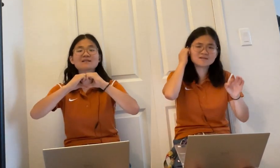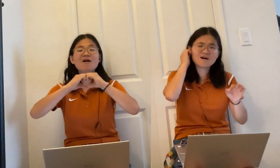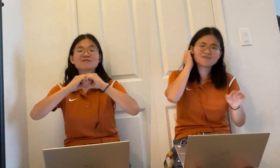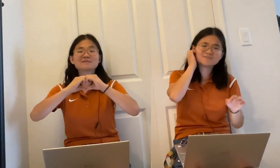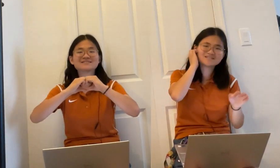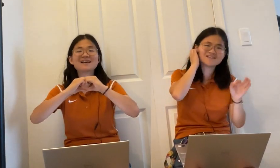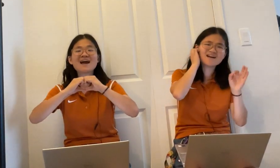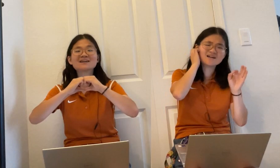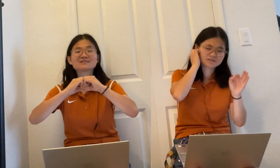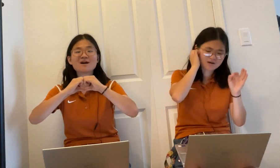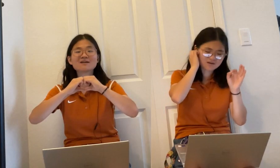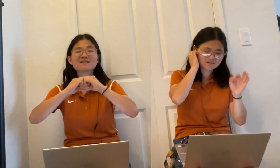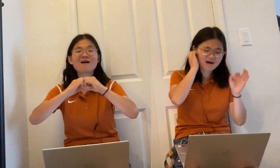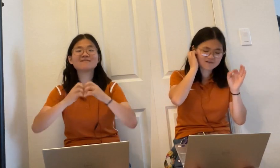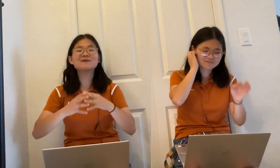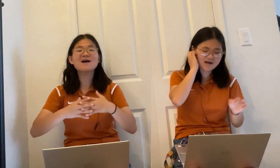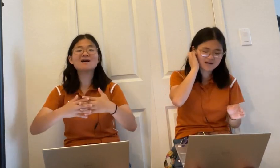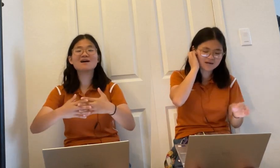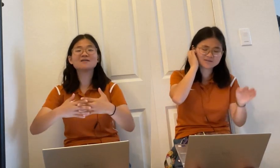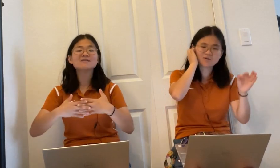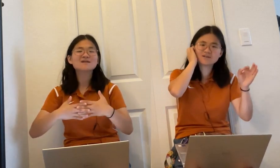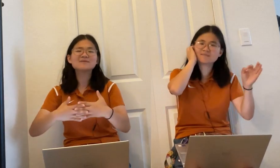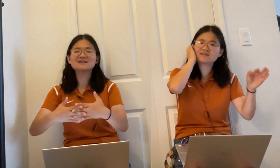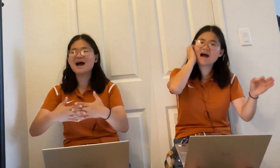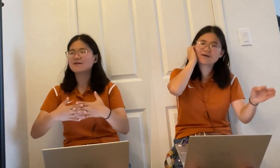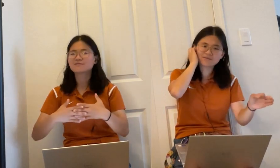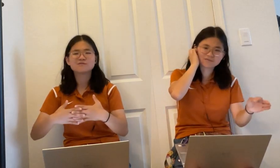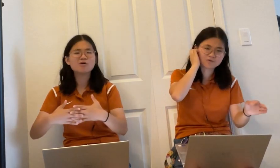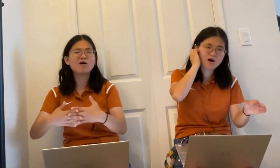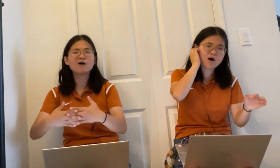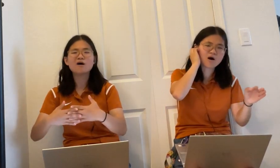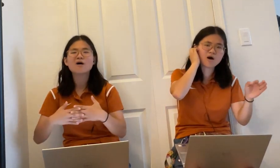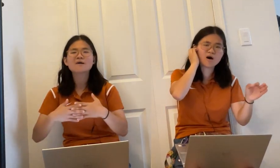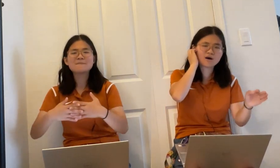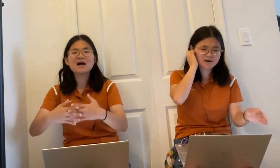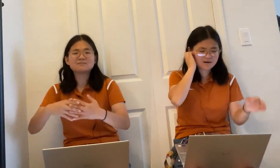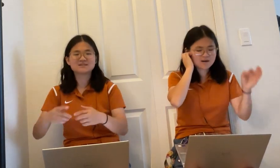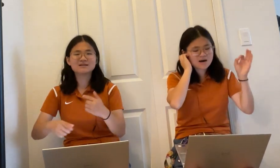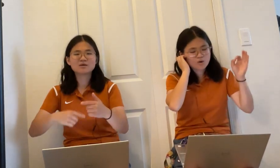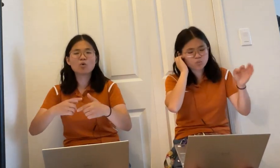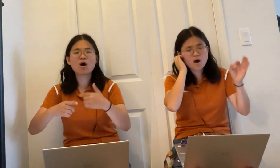Love me, say you're gonna love me. Don't leave me out on the floor. Singing, whoa,